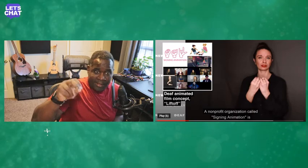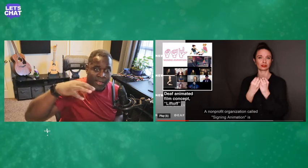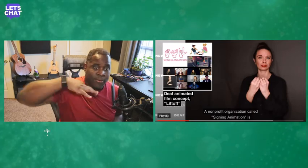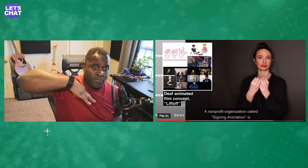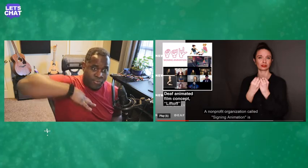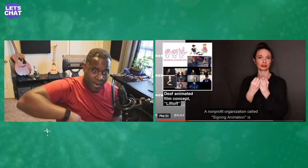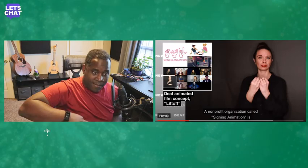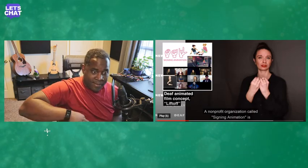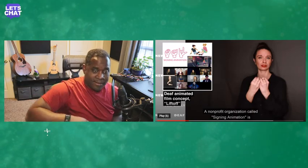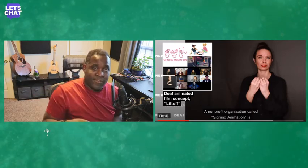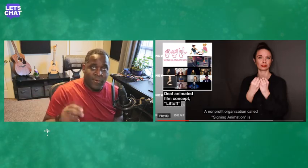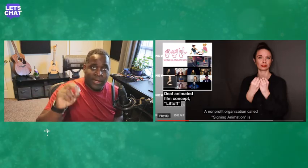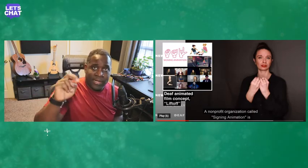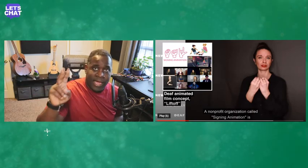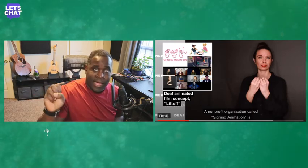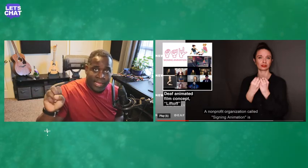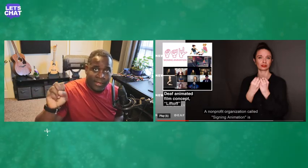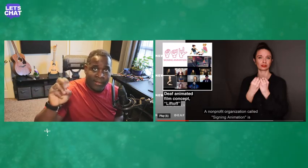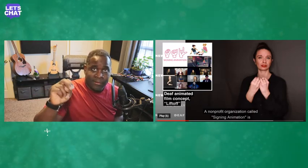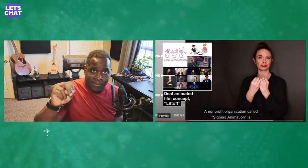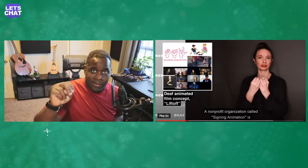non profit, so a